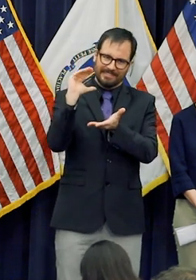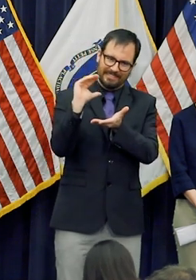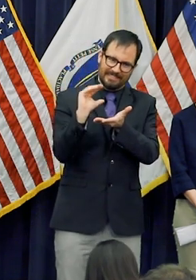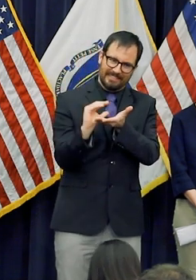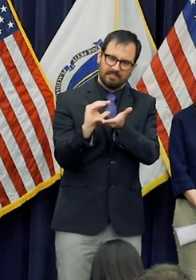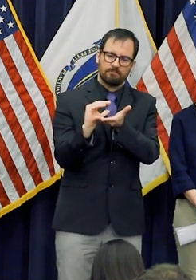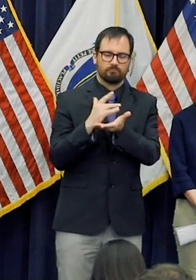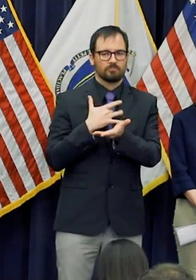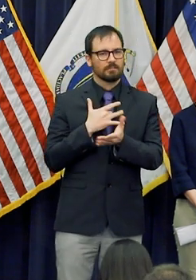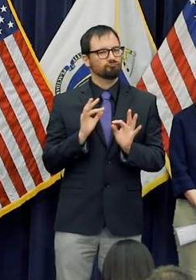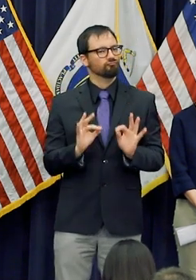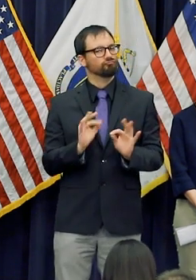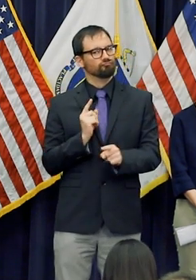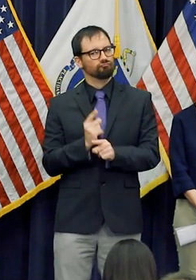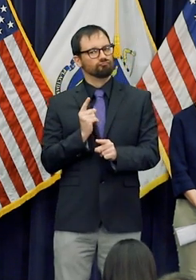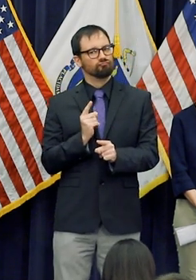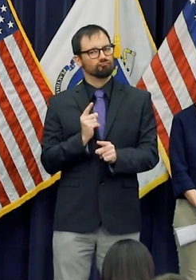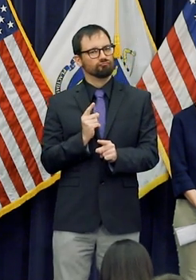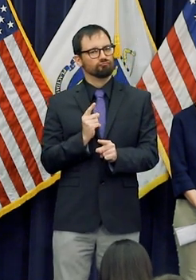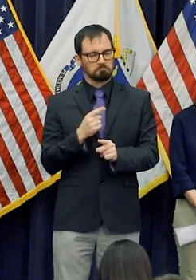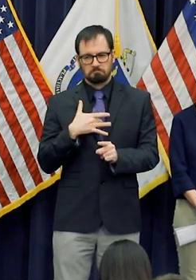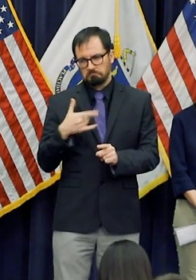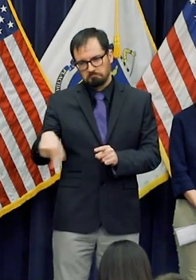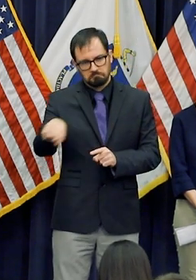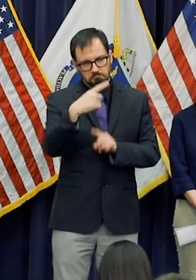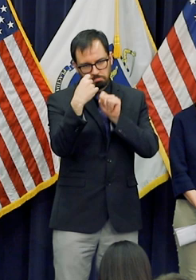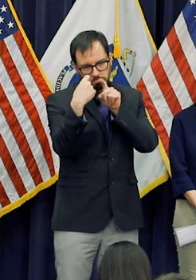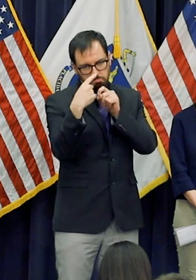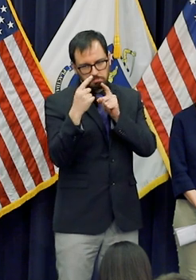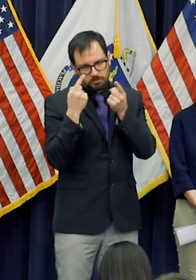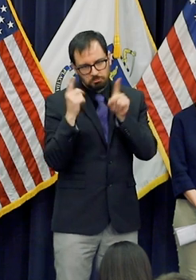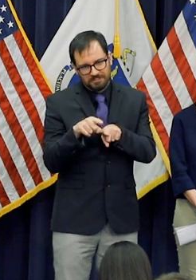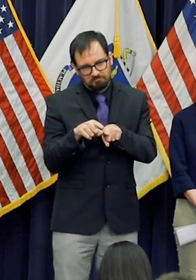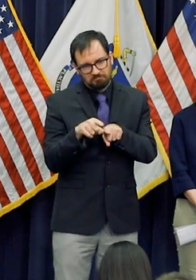crisis. I also recognize and appreciate that many